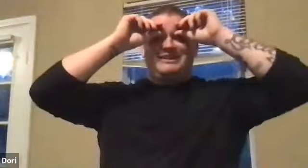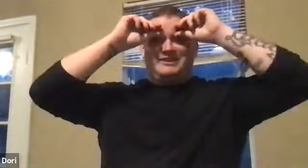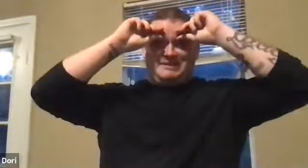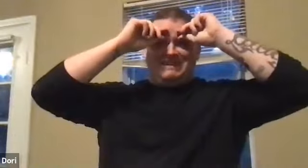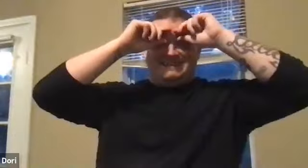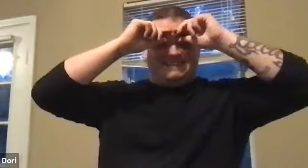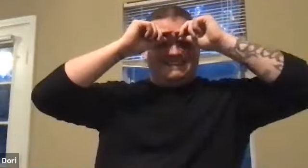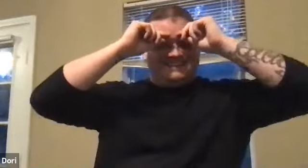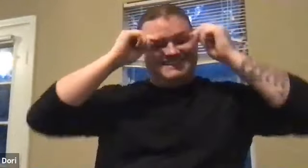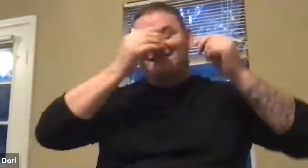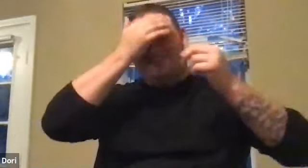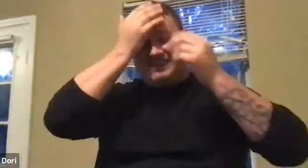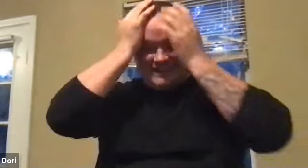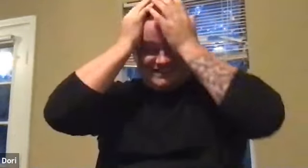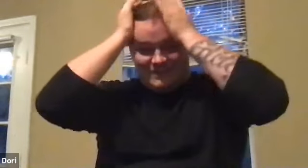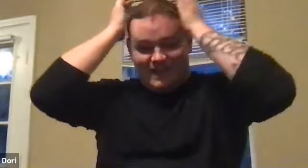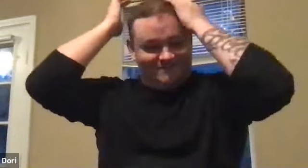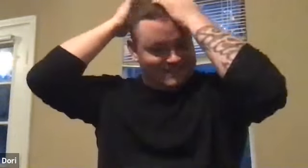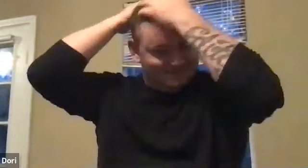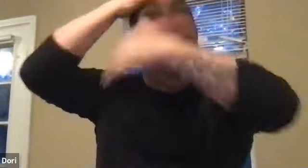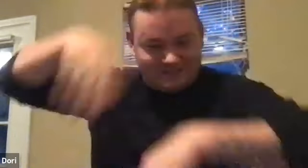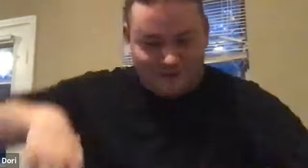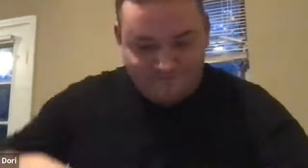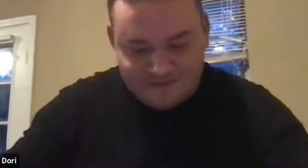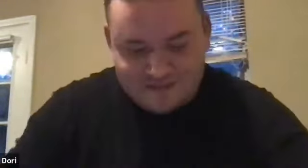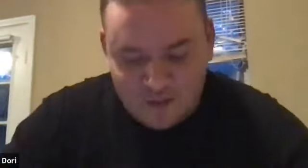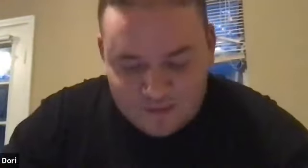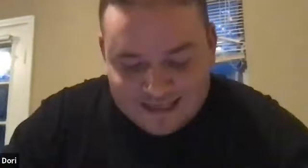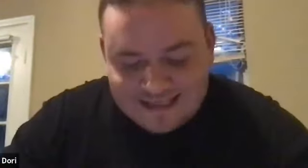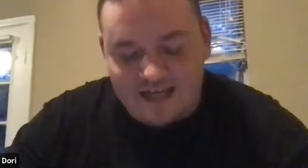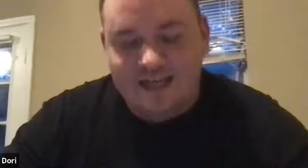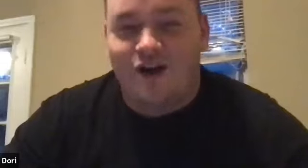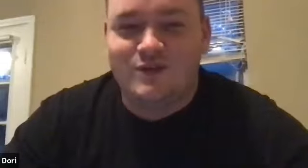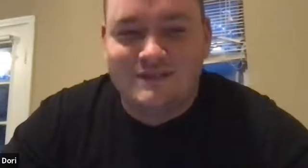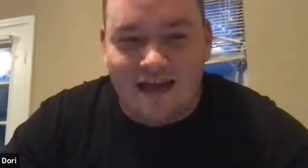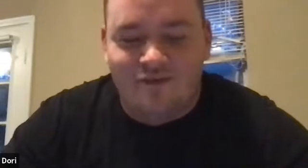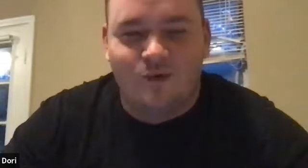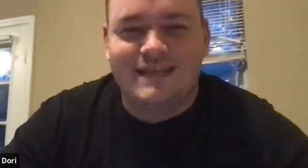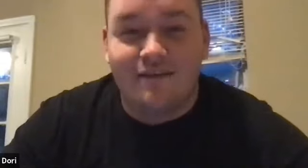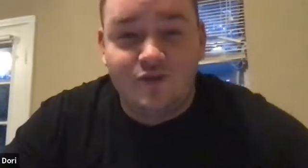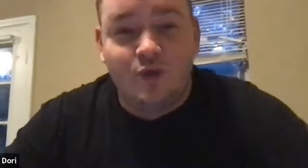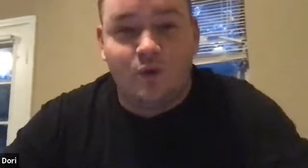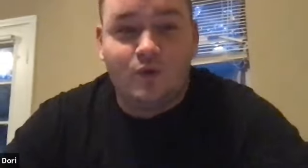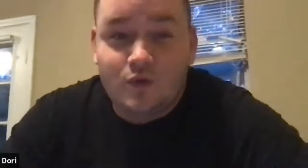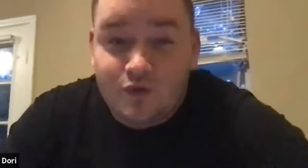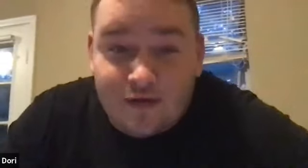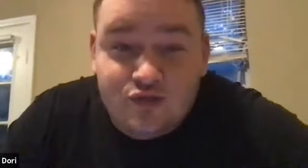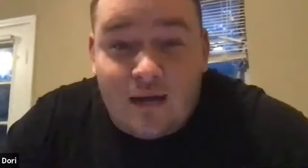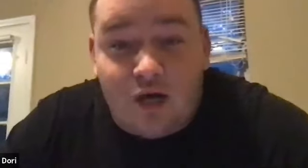look creepier. I know. Okay, so yeah, that's important to know. So when I say, are you deaf or deaf you raise your